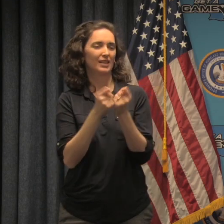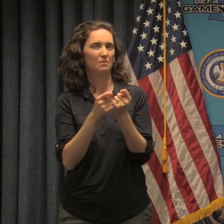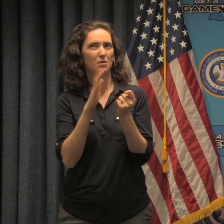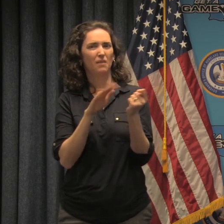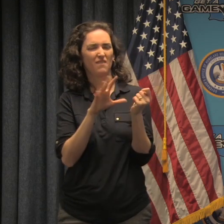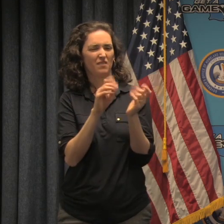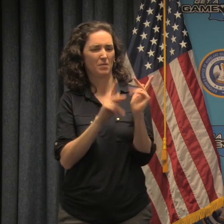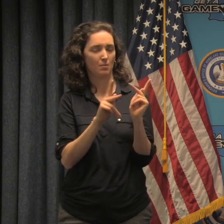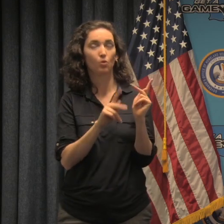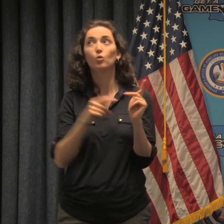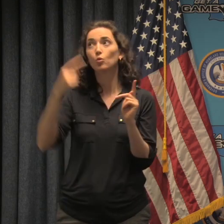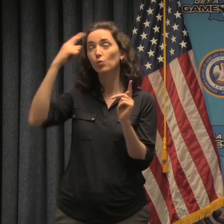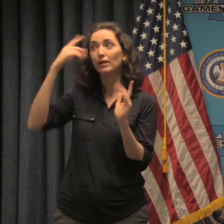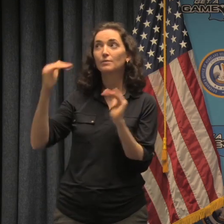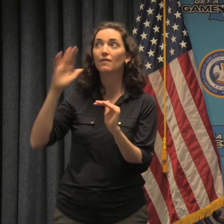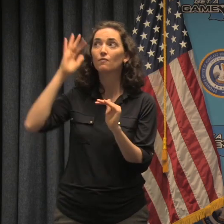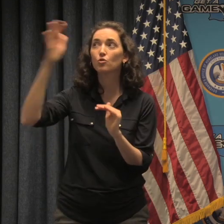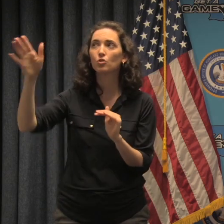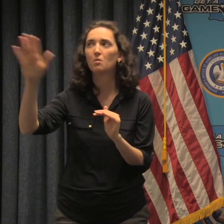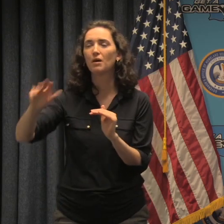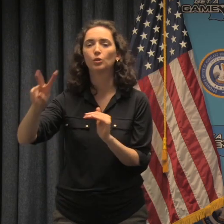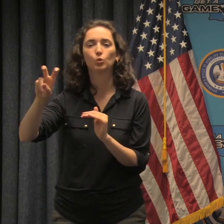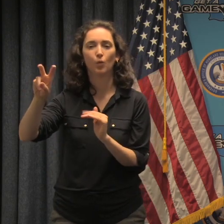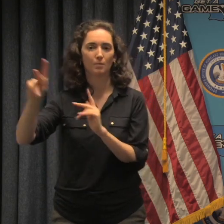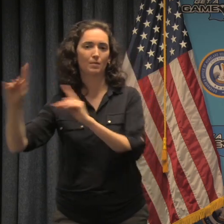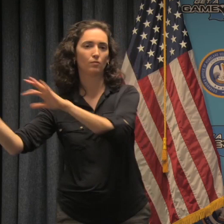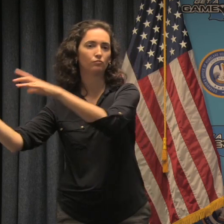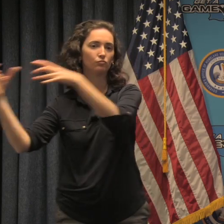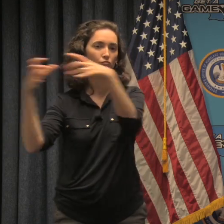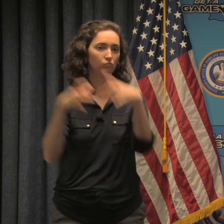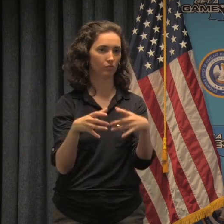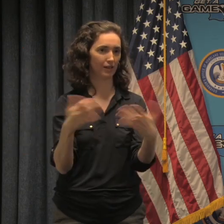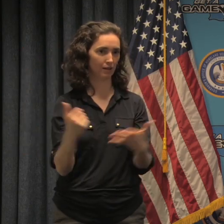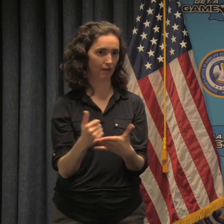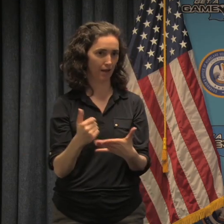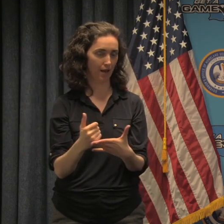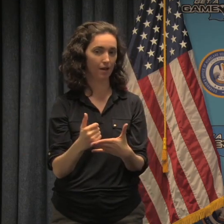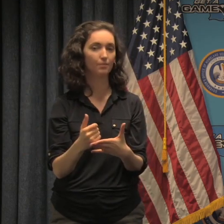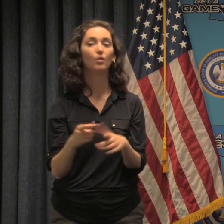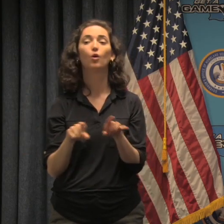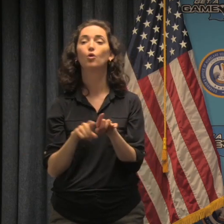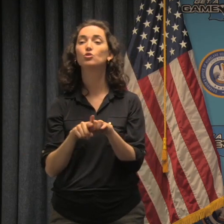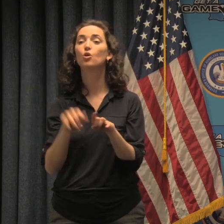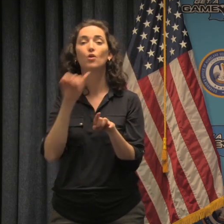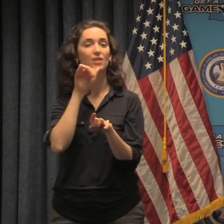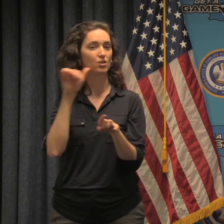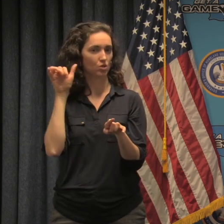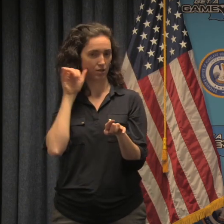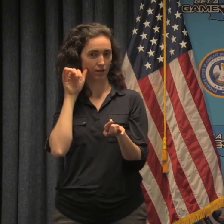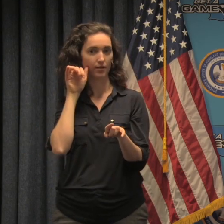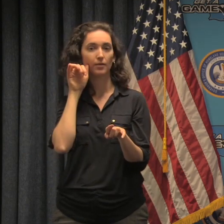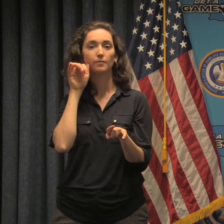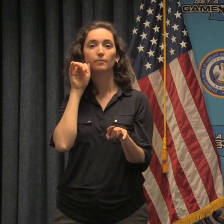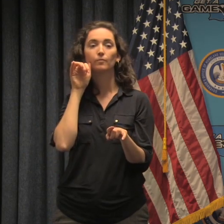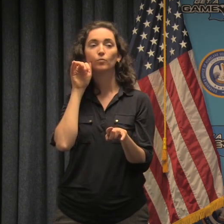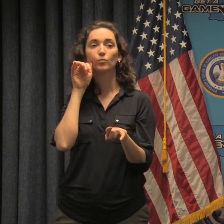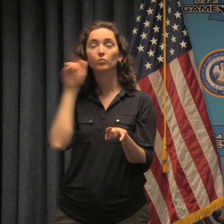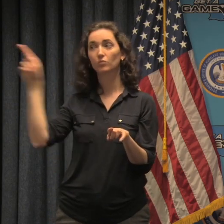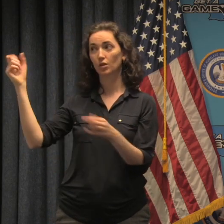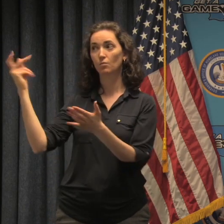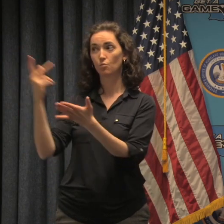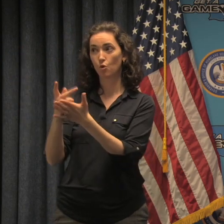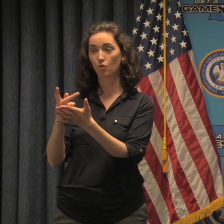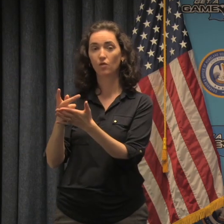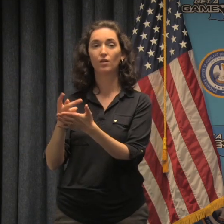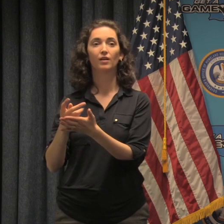to be closer to 200 altogether. And we know that yesterday we were given clearance that they can, in fact, work at